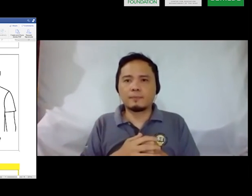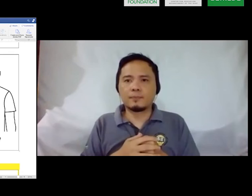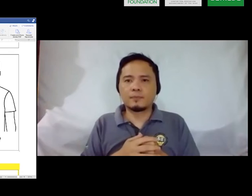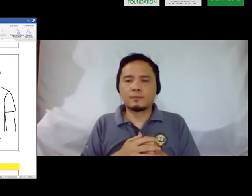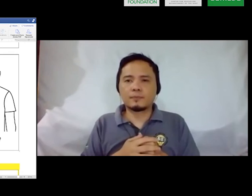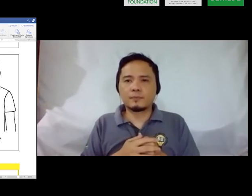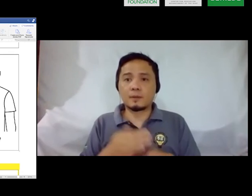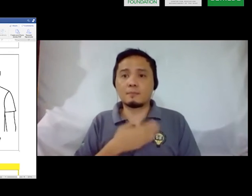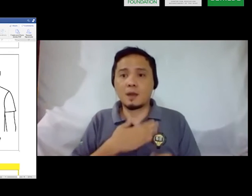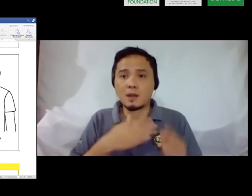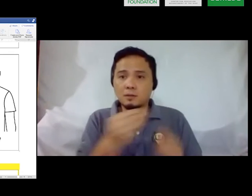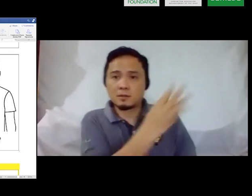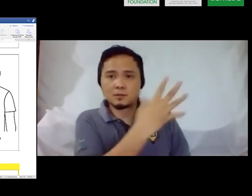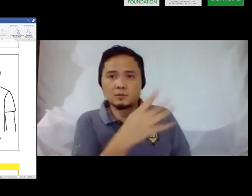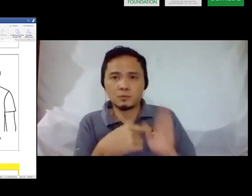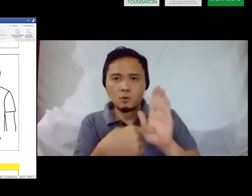show you again.